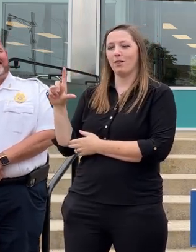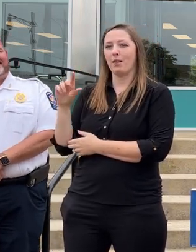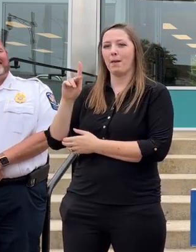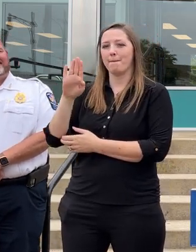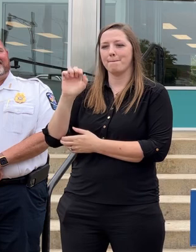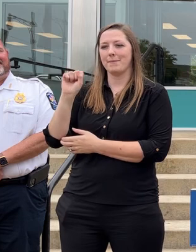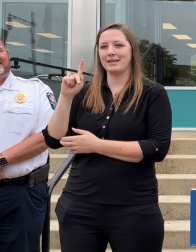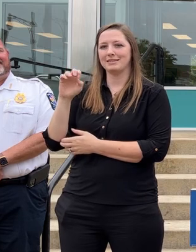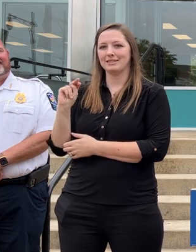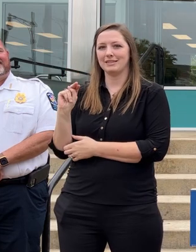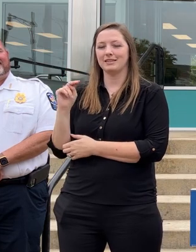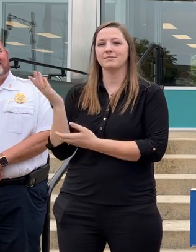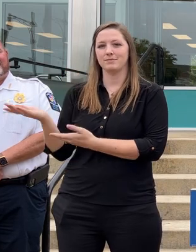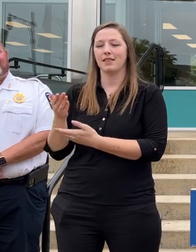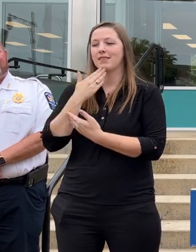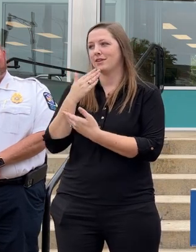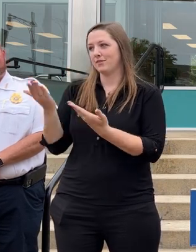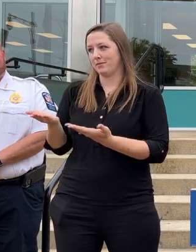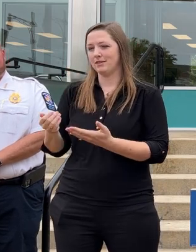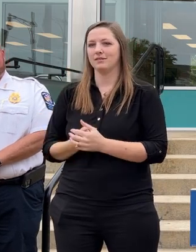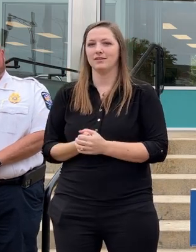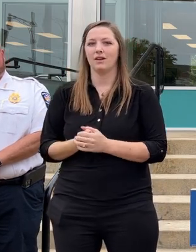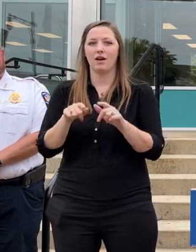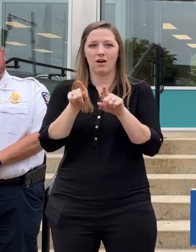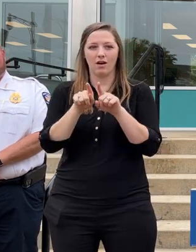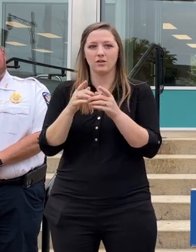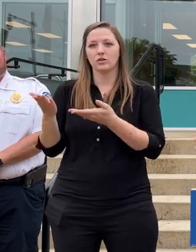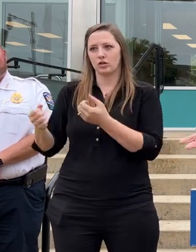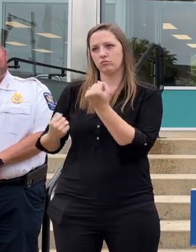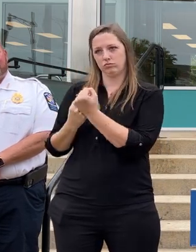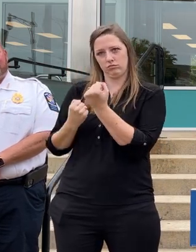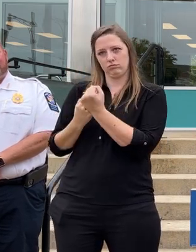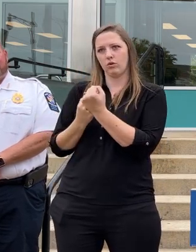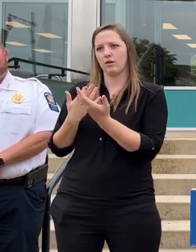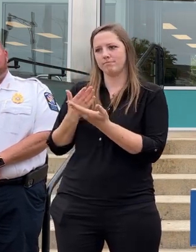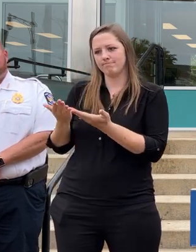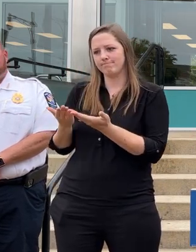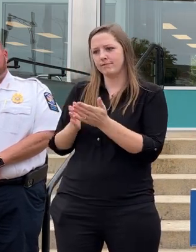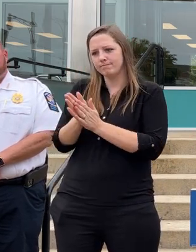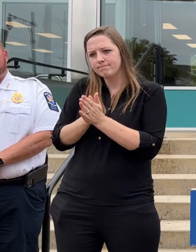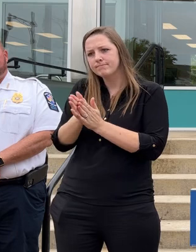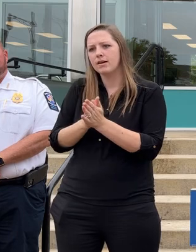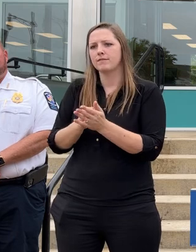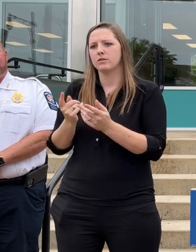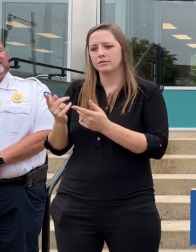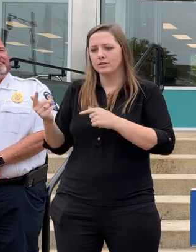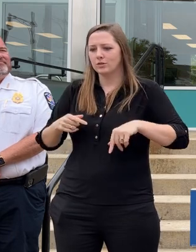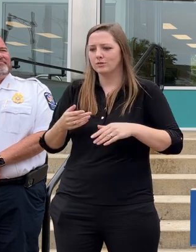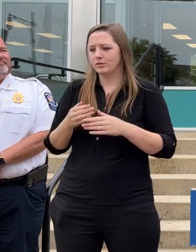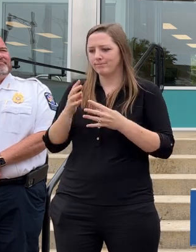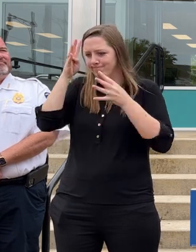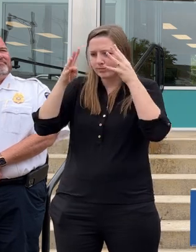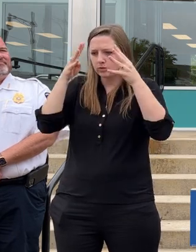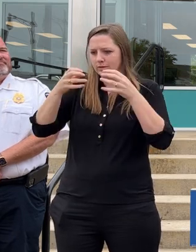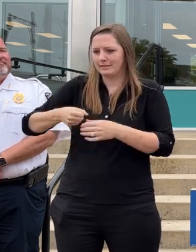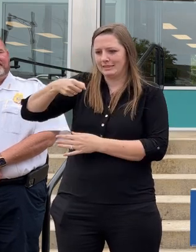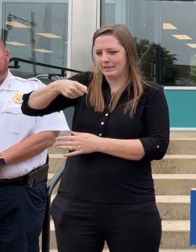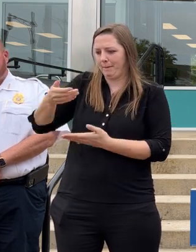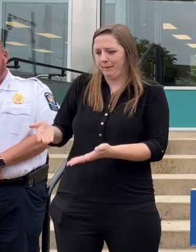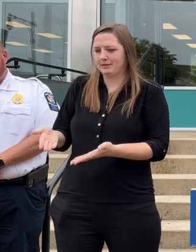thank Chairwoman Baskin for being here, as well as for her support in the effort that it took to actually create these